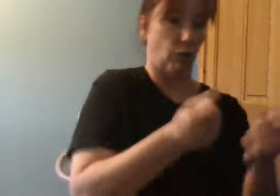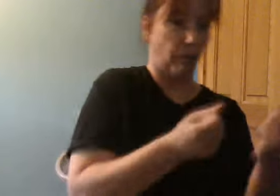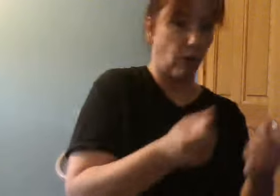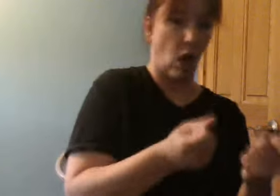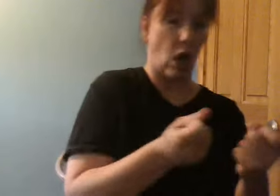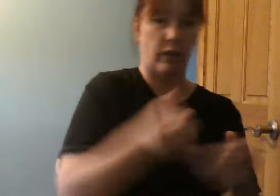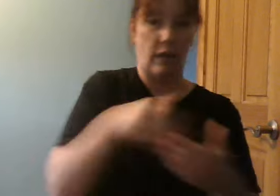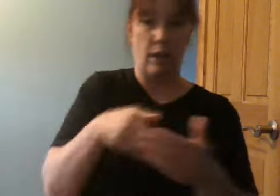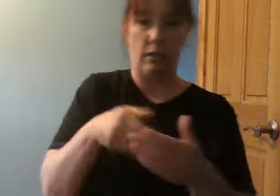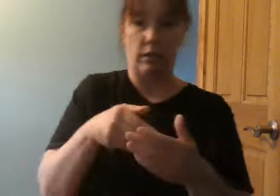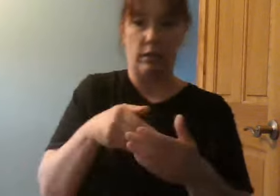over 18, etc., etc.